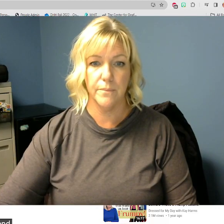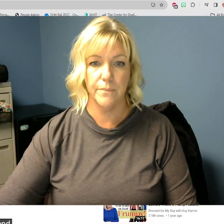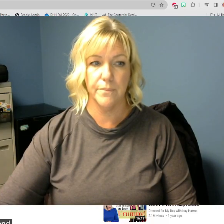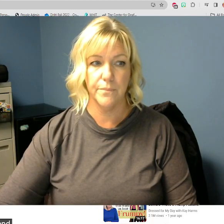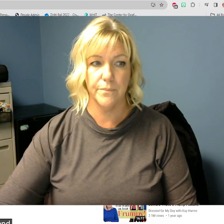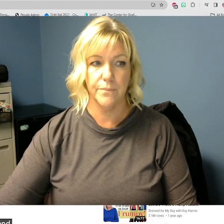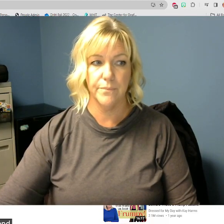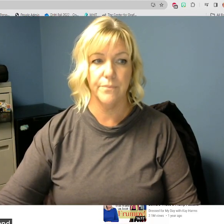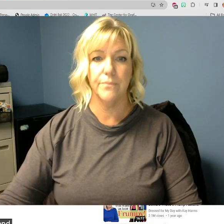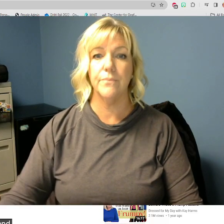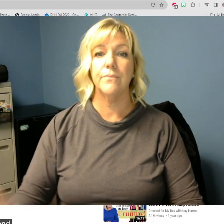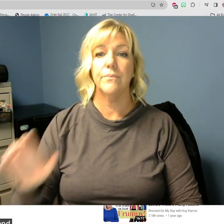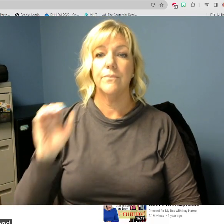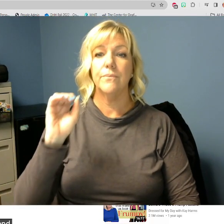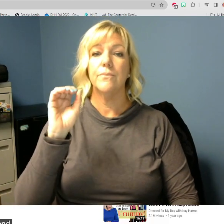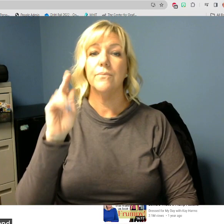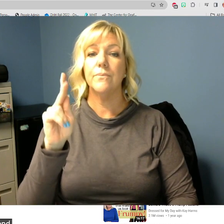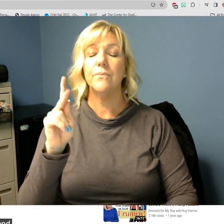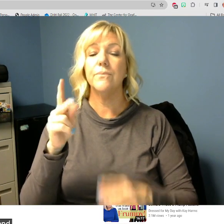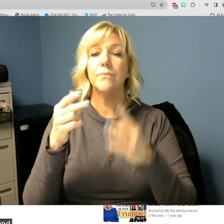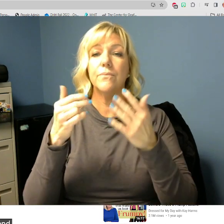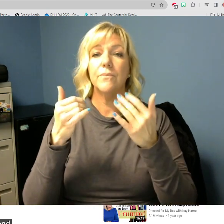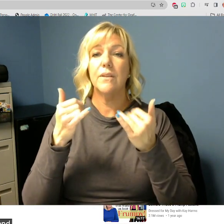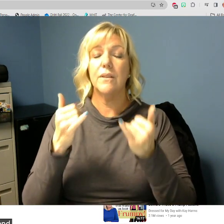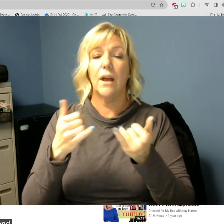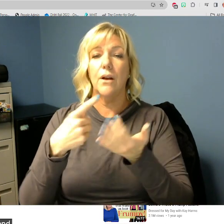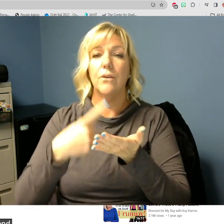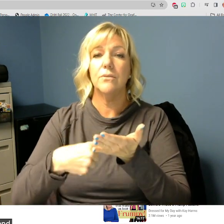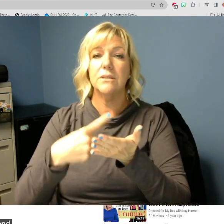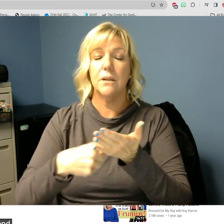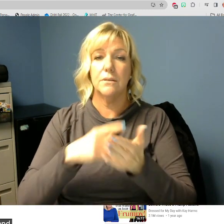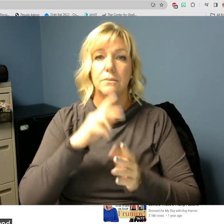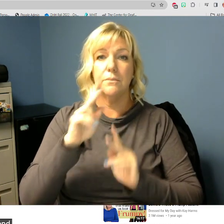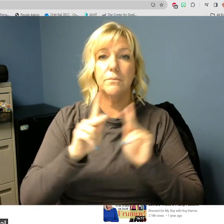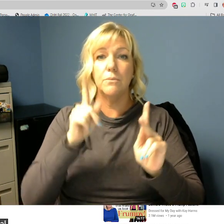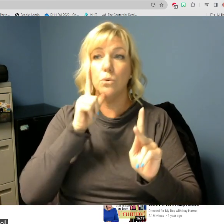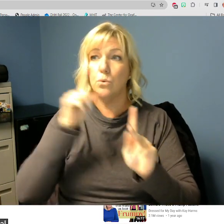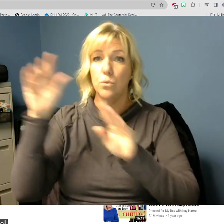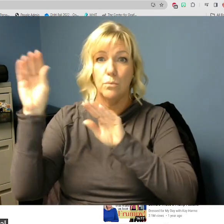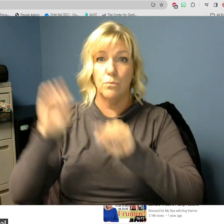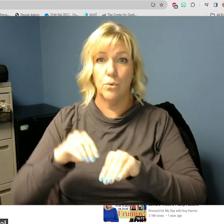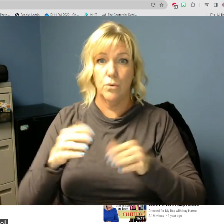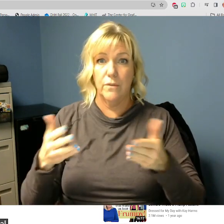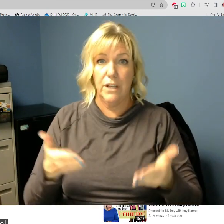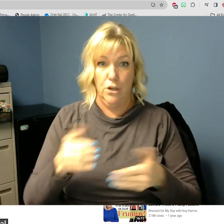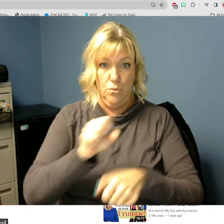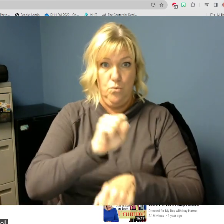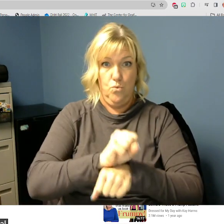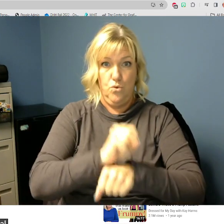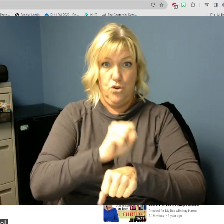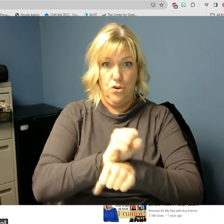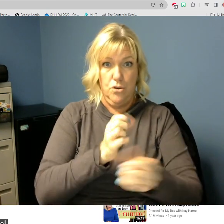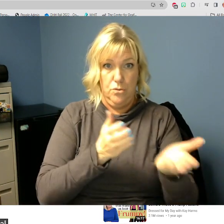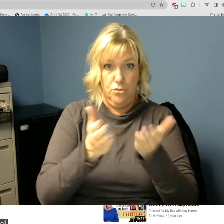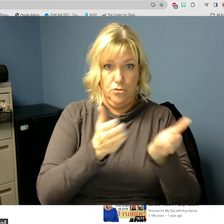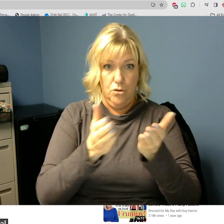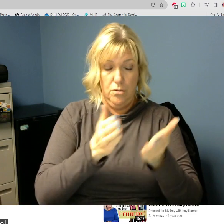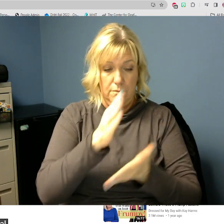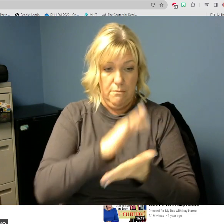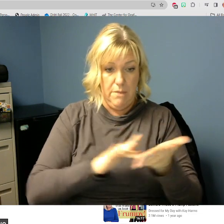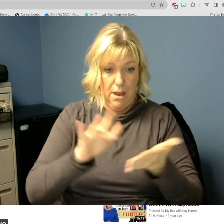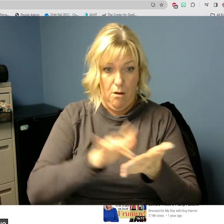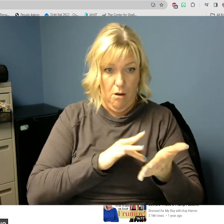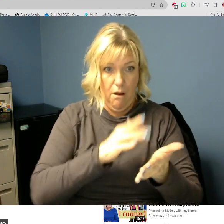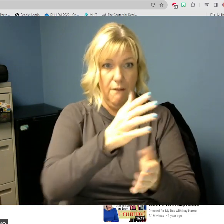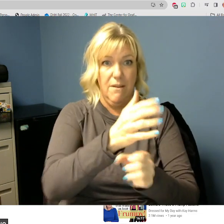So we're interested in that shift from servant to slave because by the end of the 17th century, we are a society that is based on